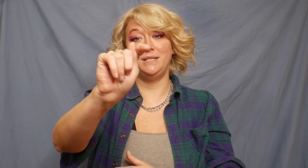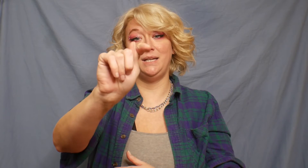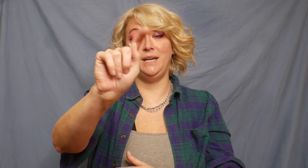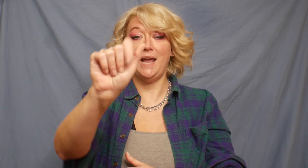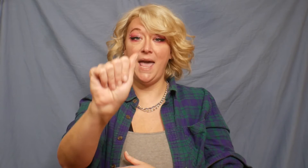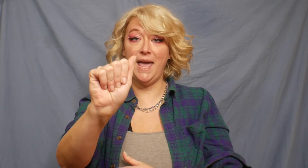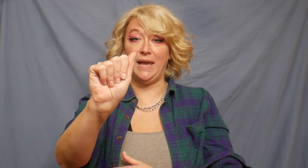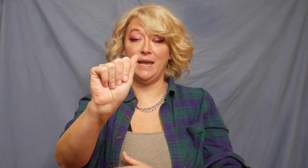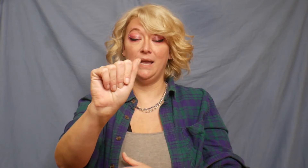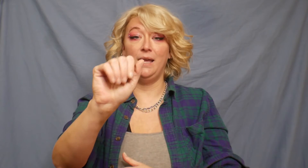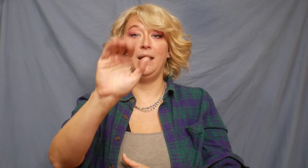B-E-T-A.